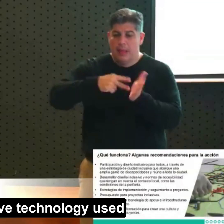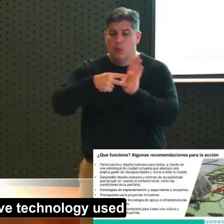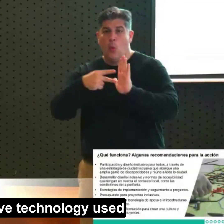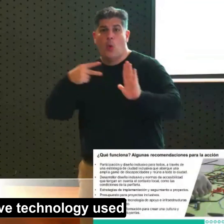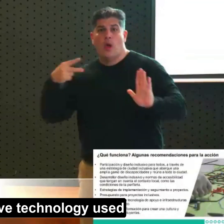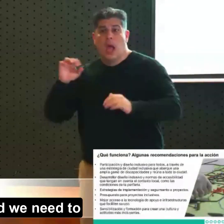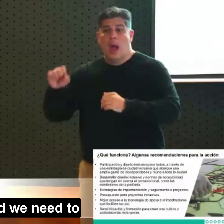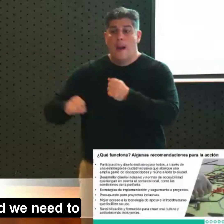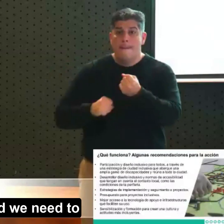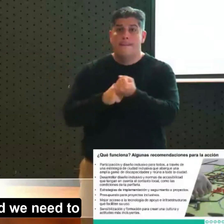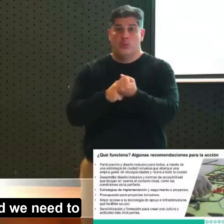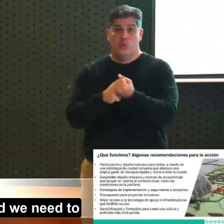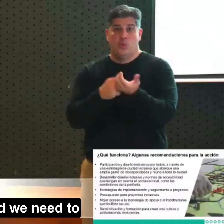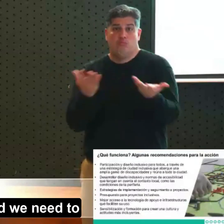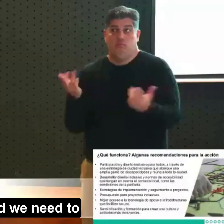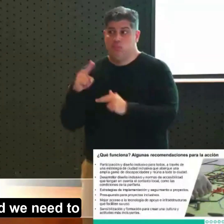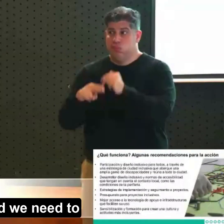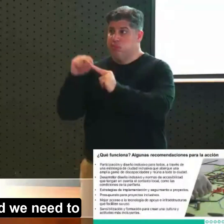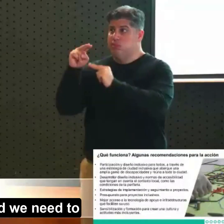technology use,